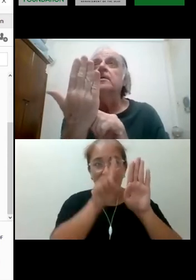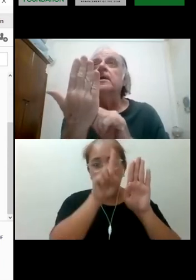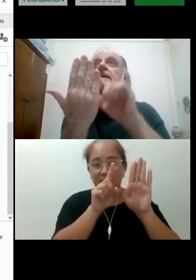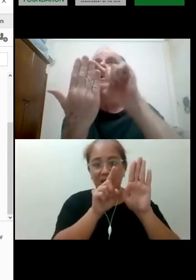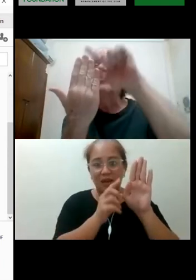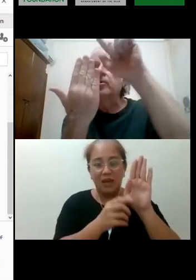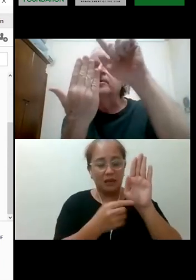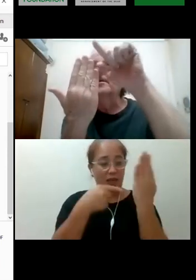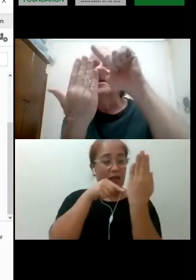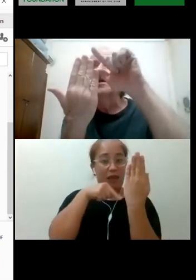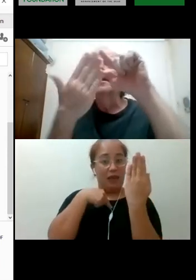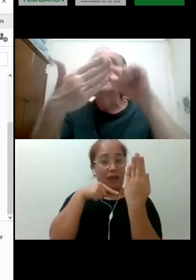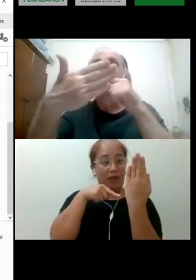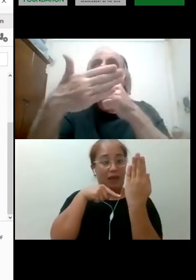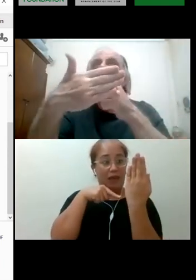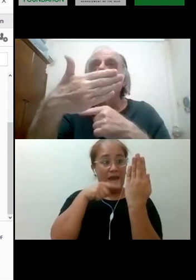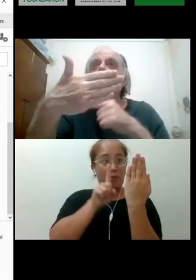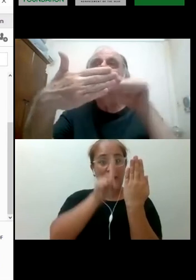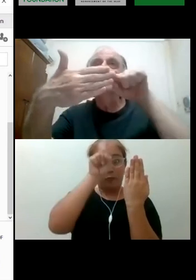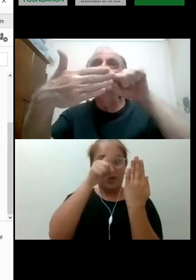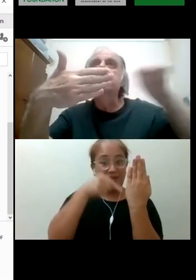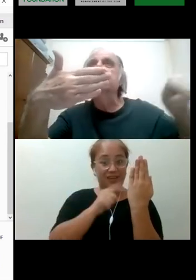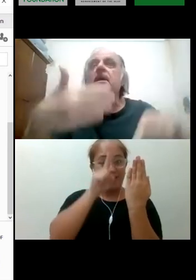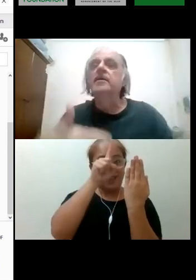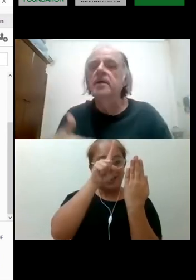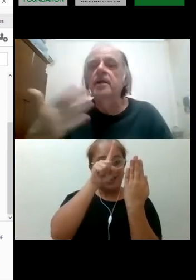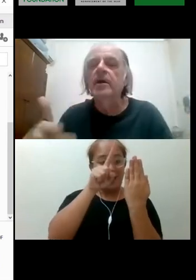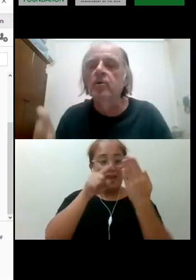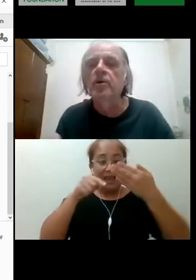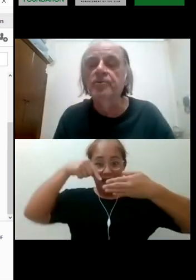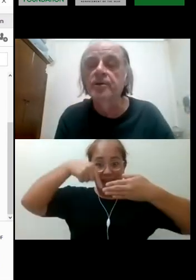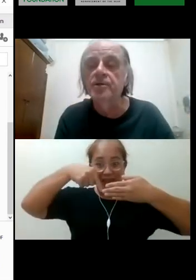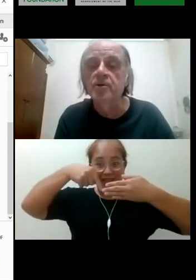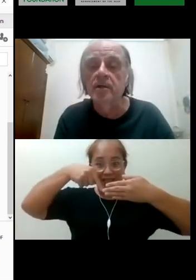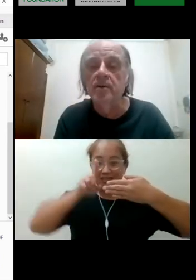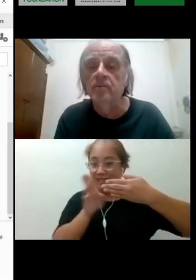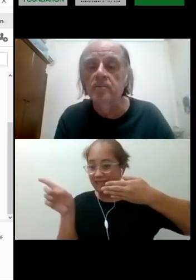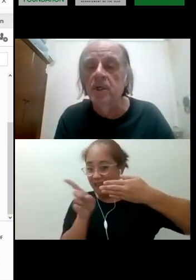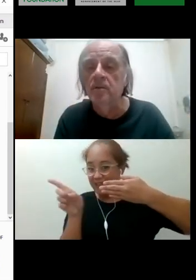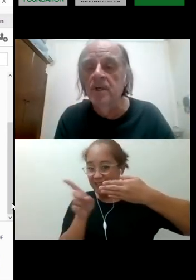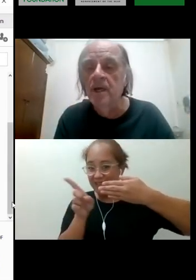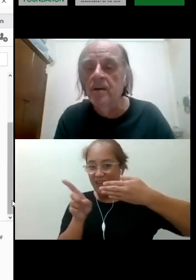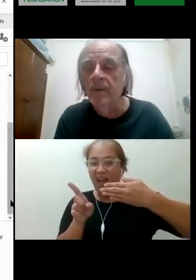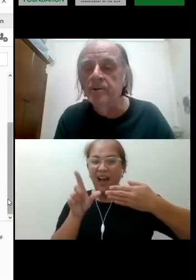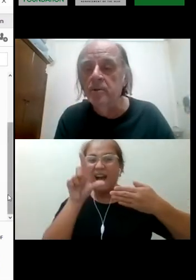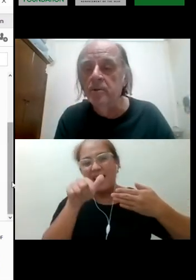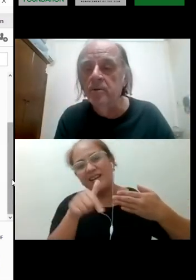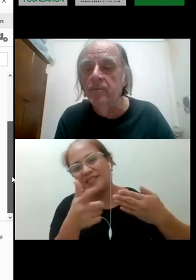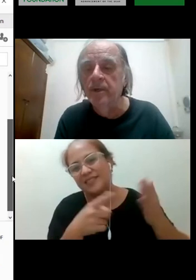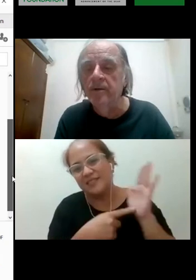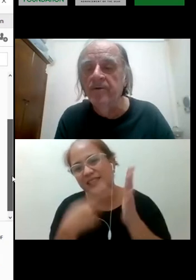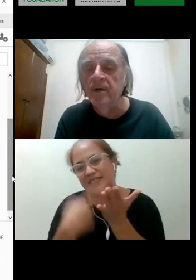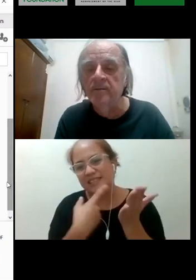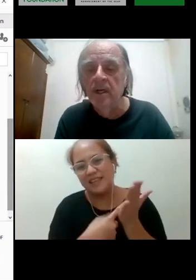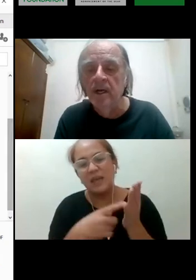inward and upward, inward and to the side. Anyway, we'll go through this chart and, make sure you can